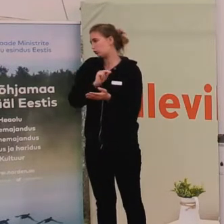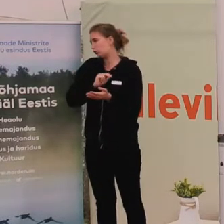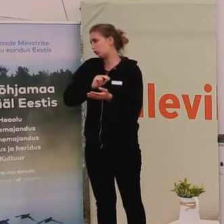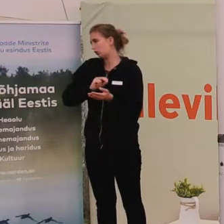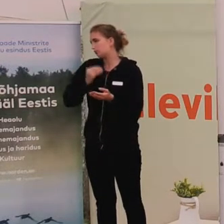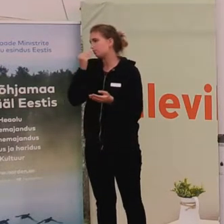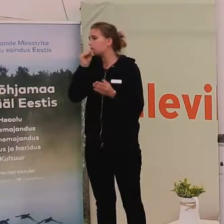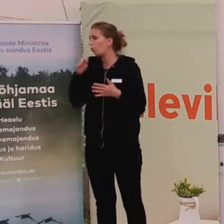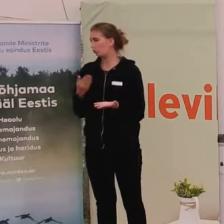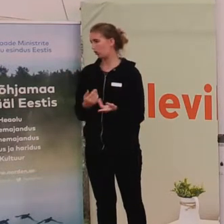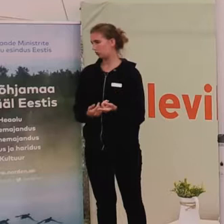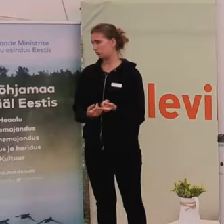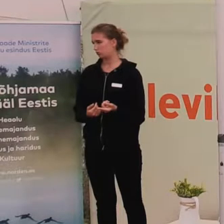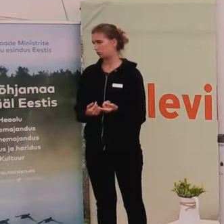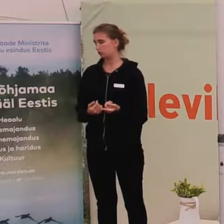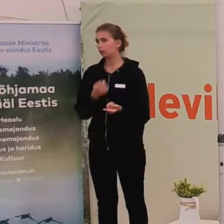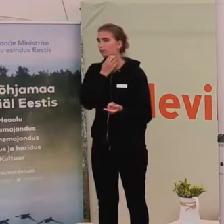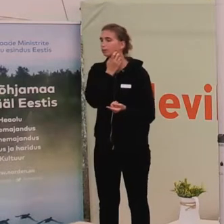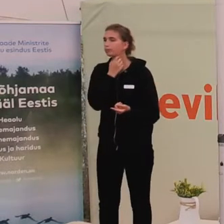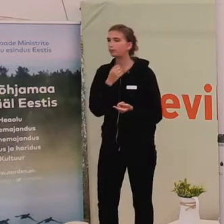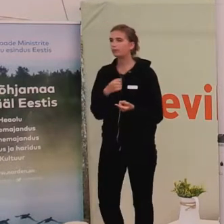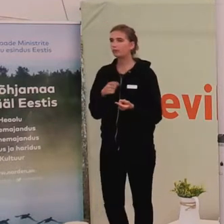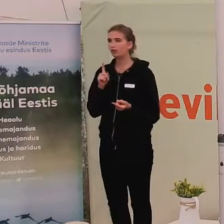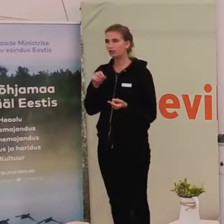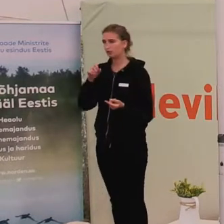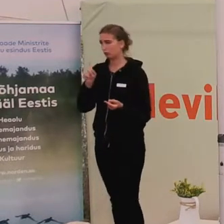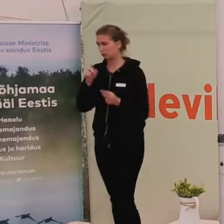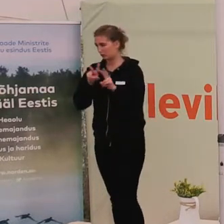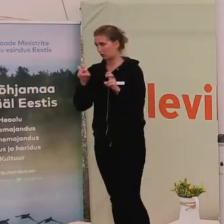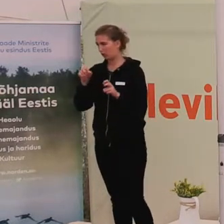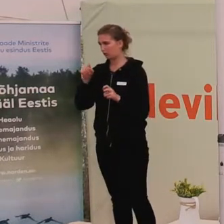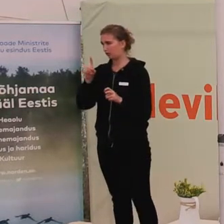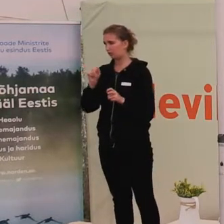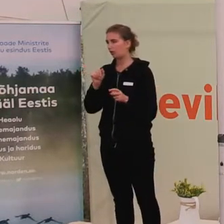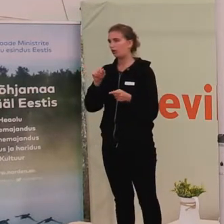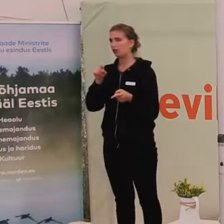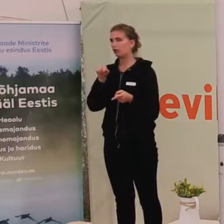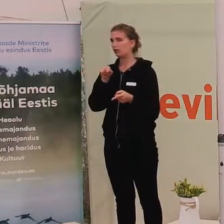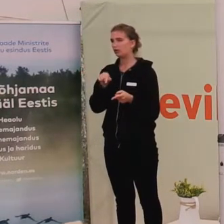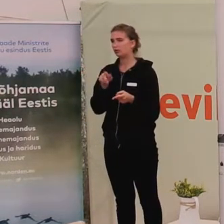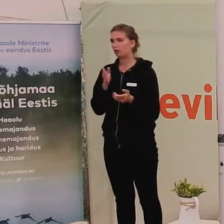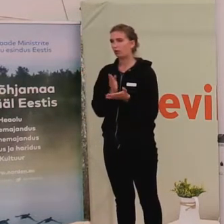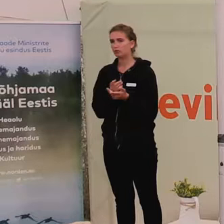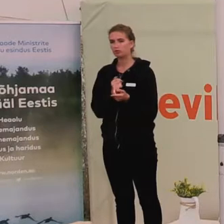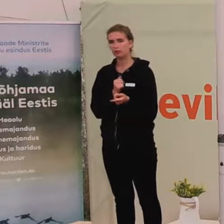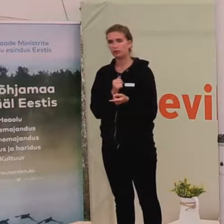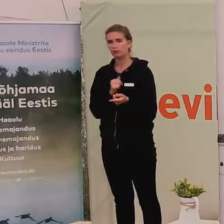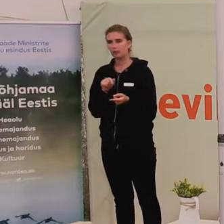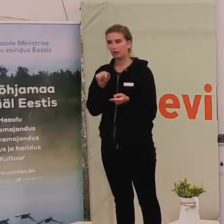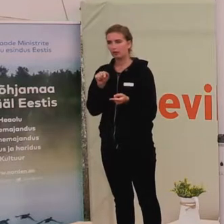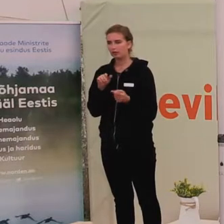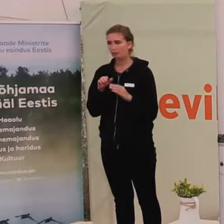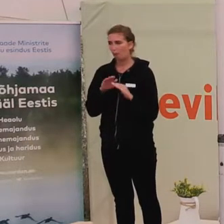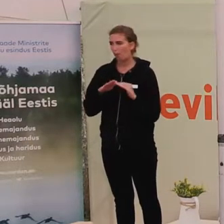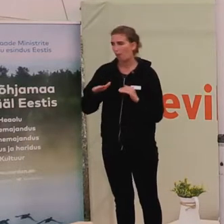was brought to life by Ann Brunnel. I wrote it down actually, that she has built a platform which brings